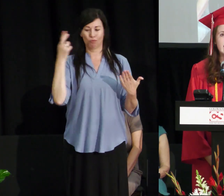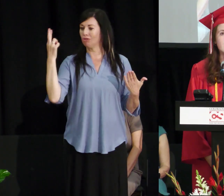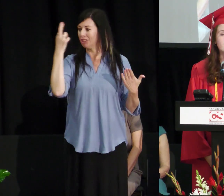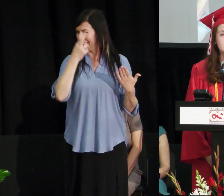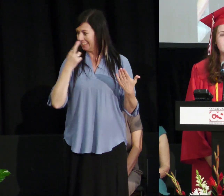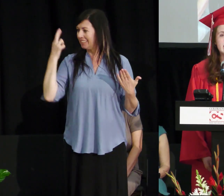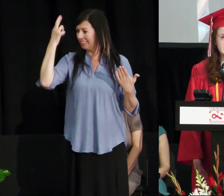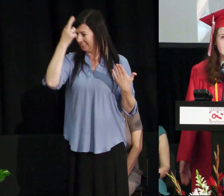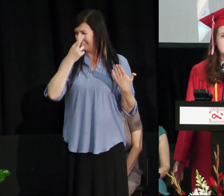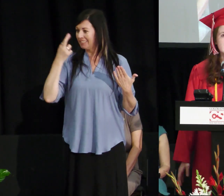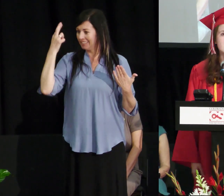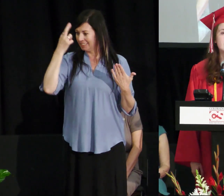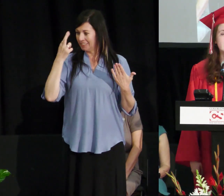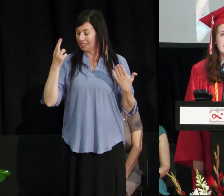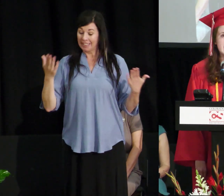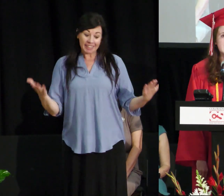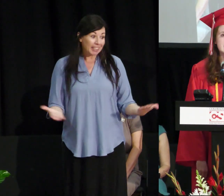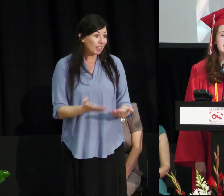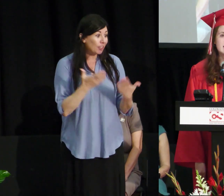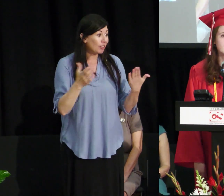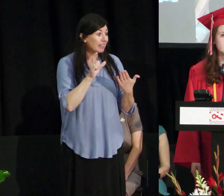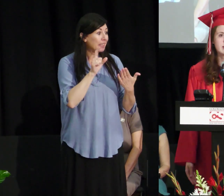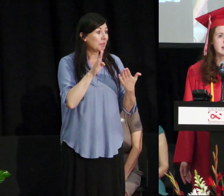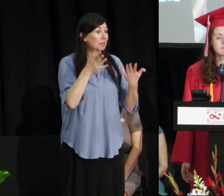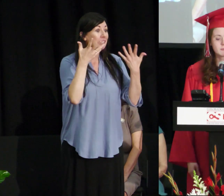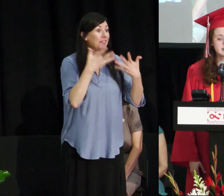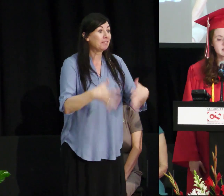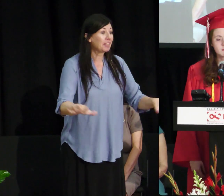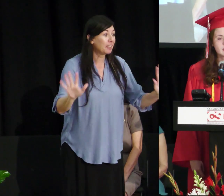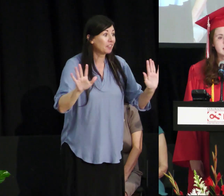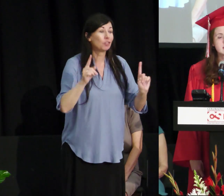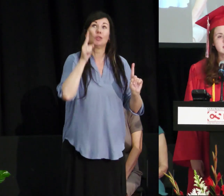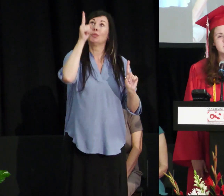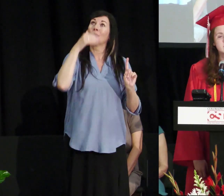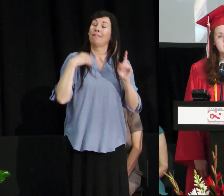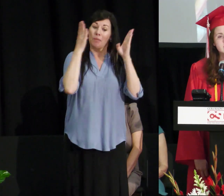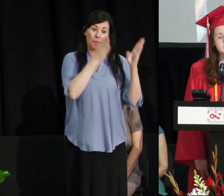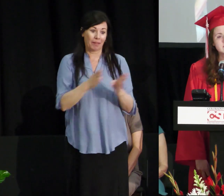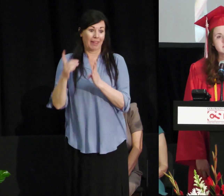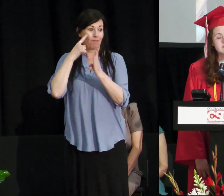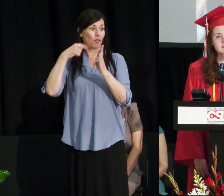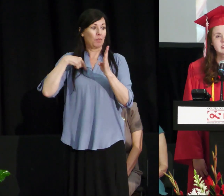Now, my time is up and you've planned for me somewhere else.